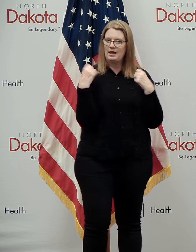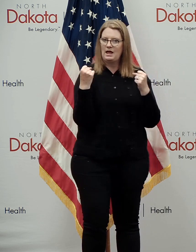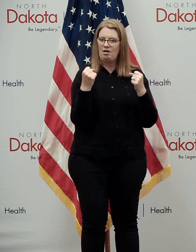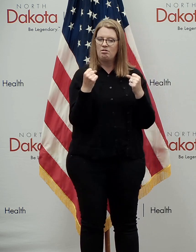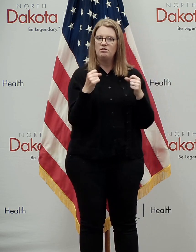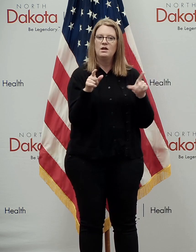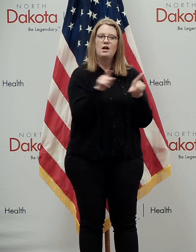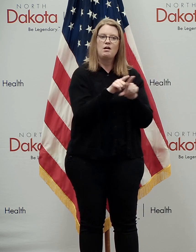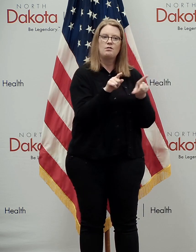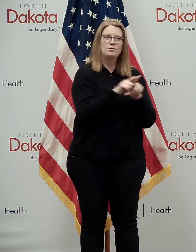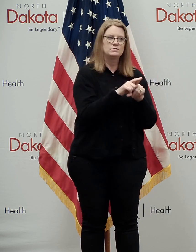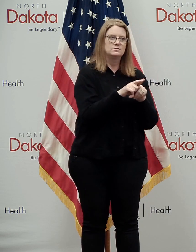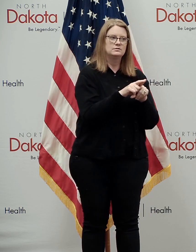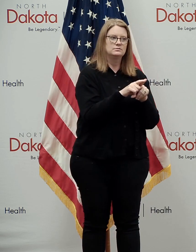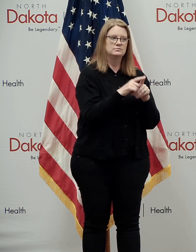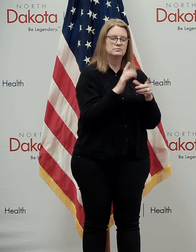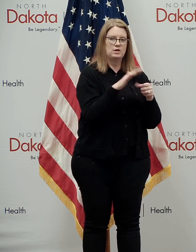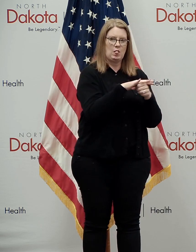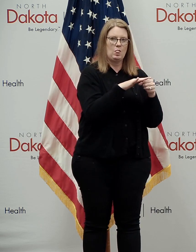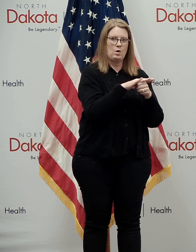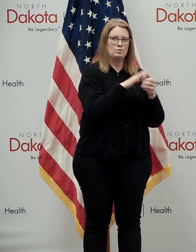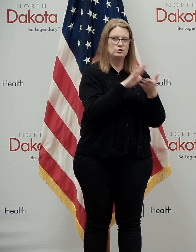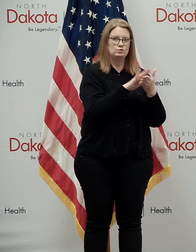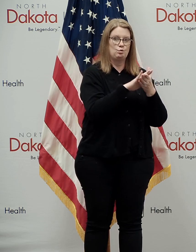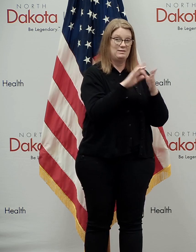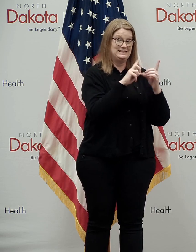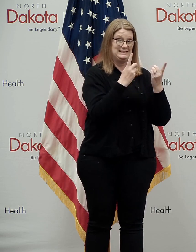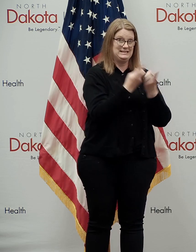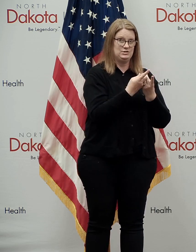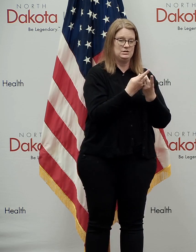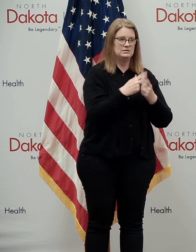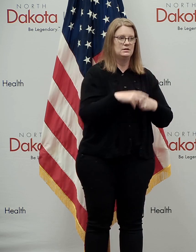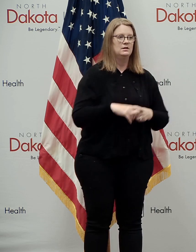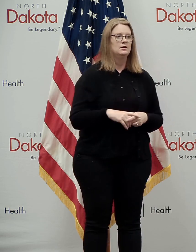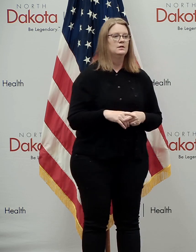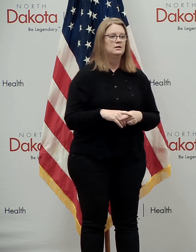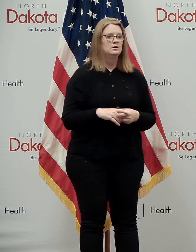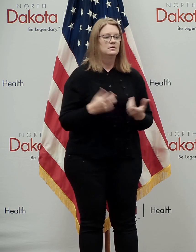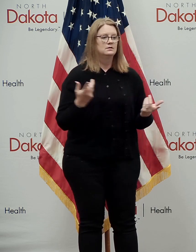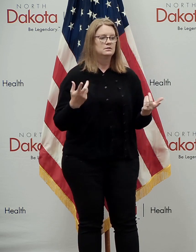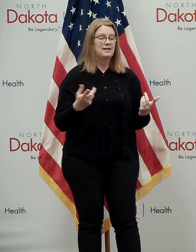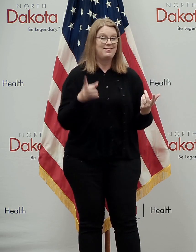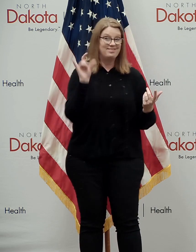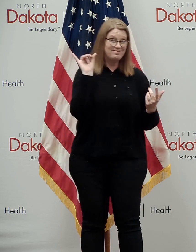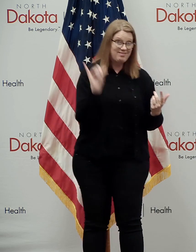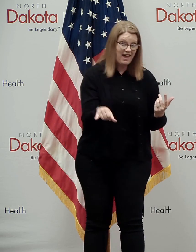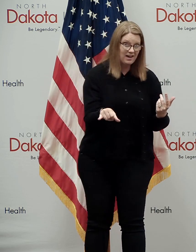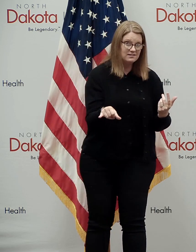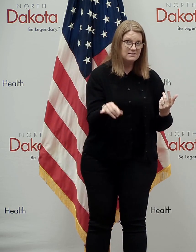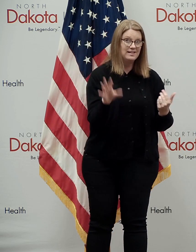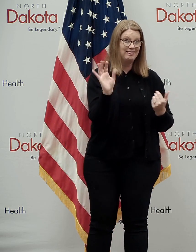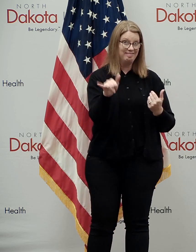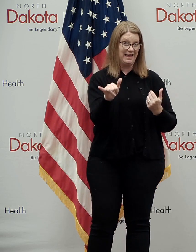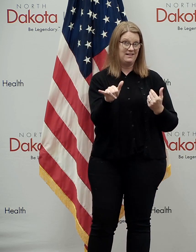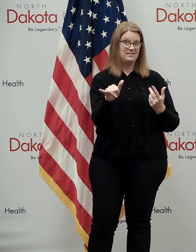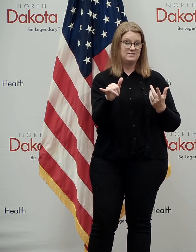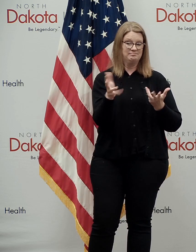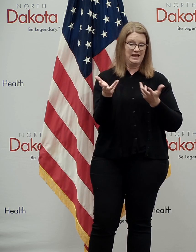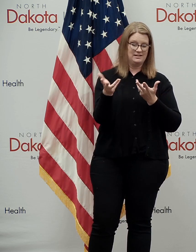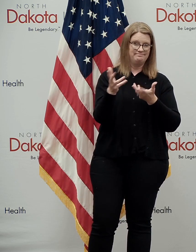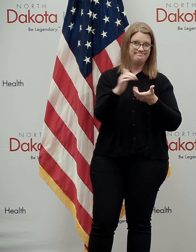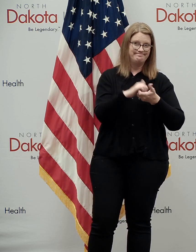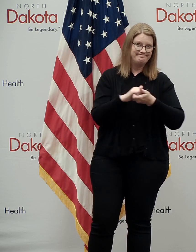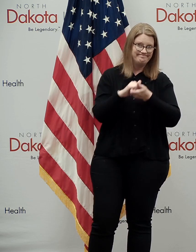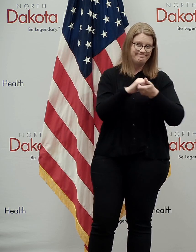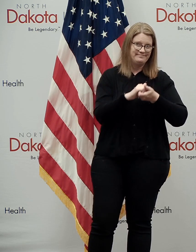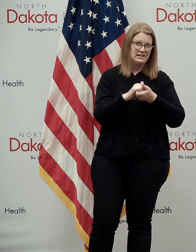and our local school districts. So with that being said, I think that is the critical